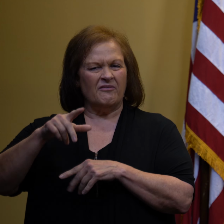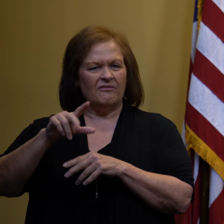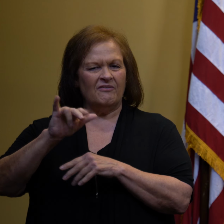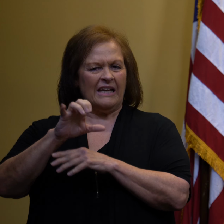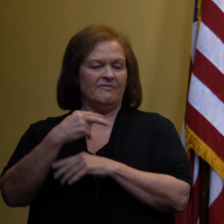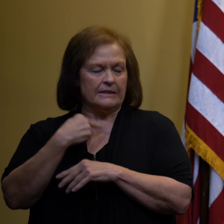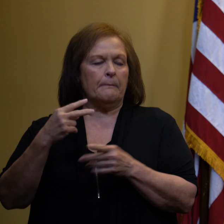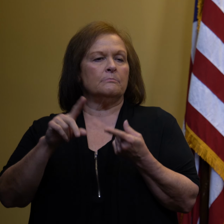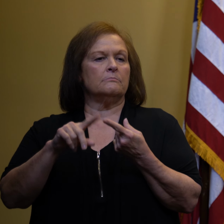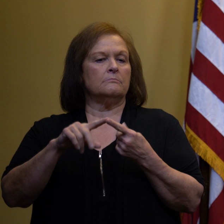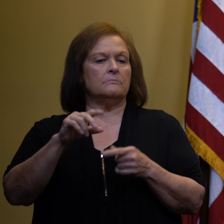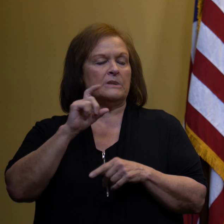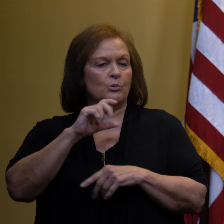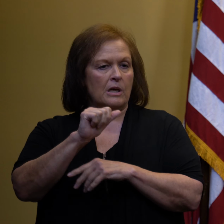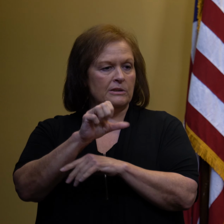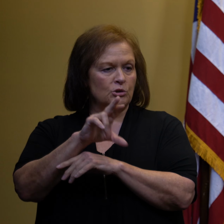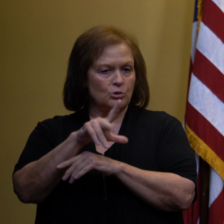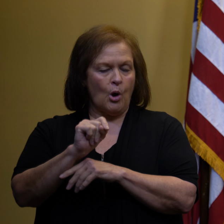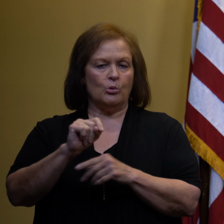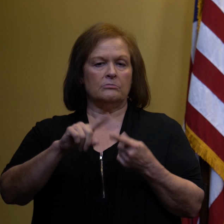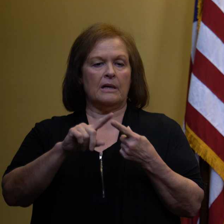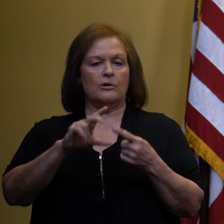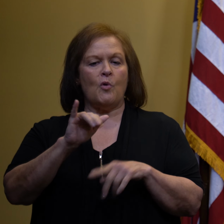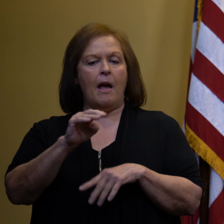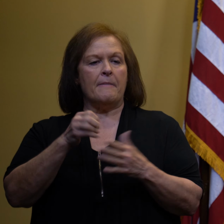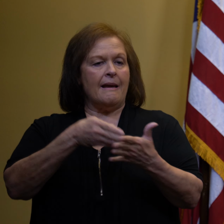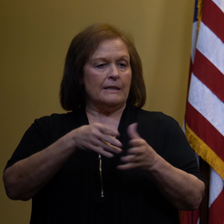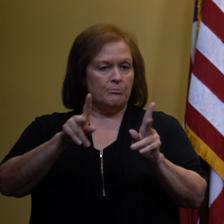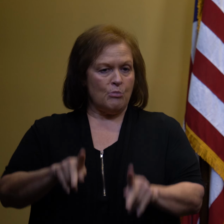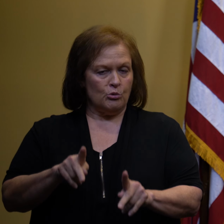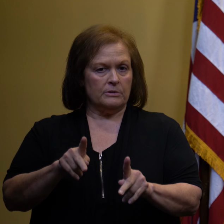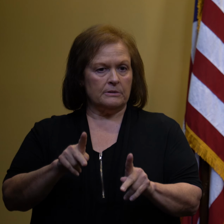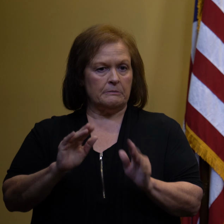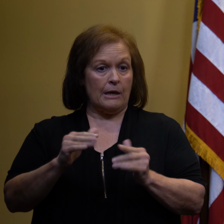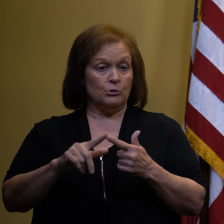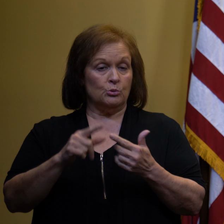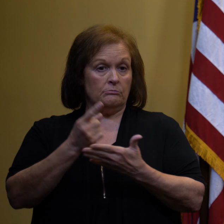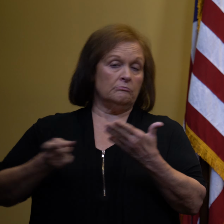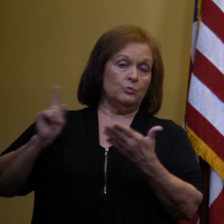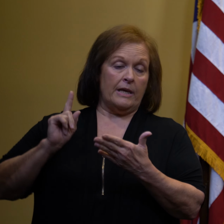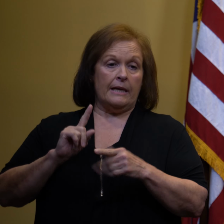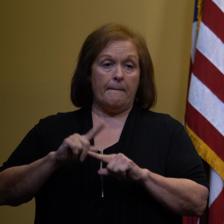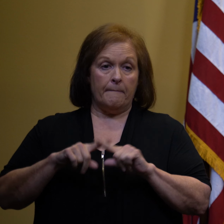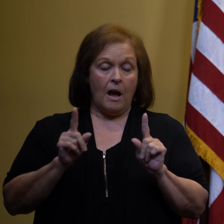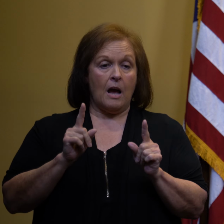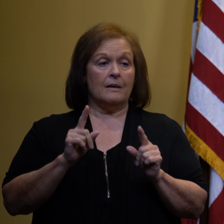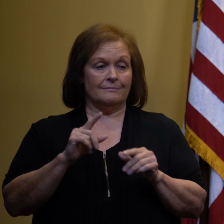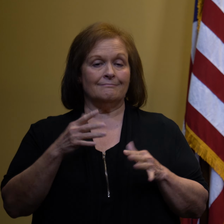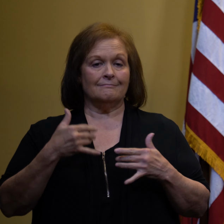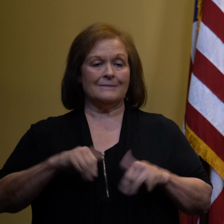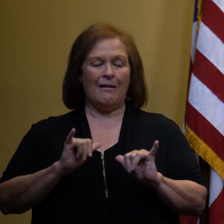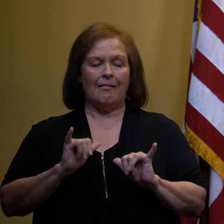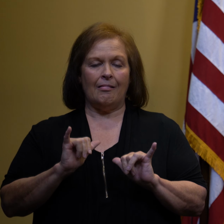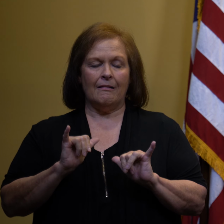sexual assaults, and total crimes against persons than the previous week. However, last week was